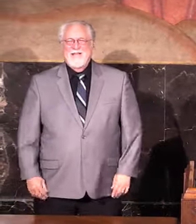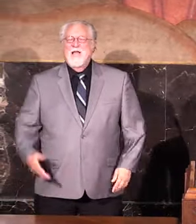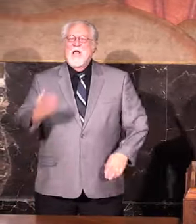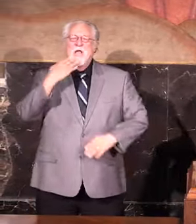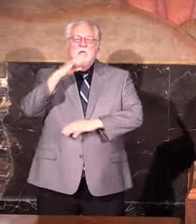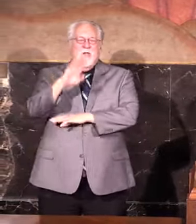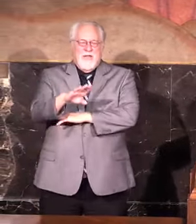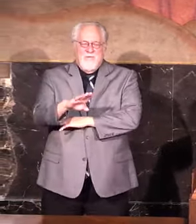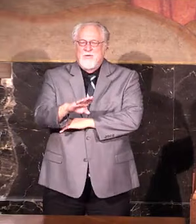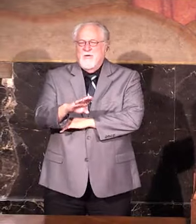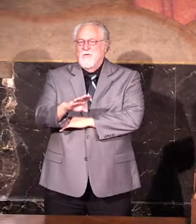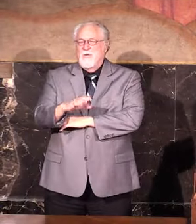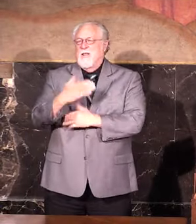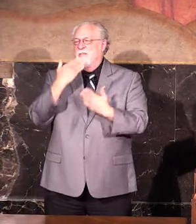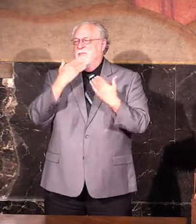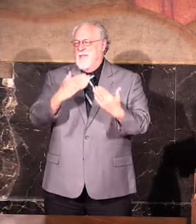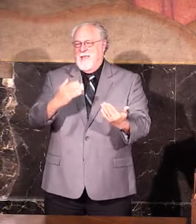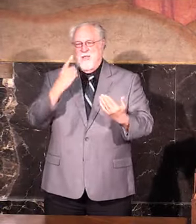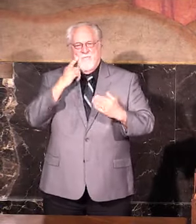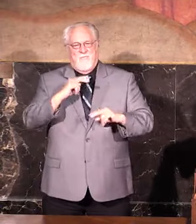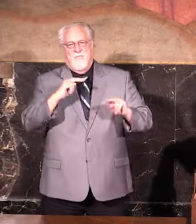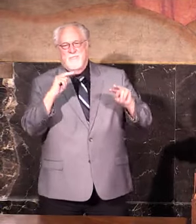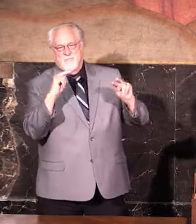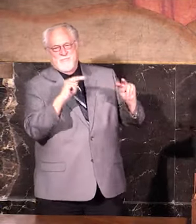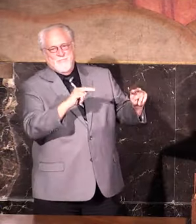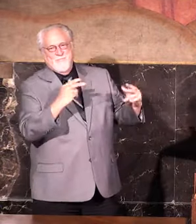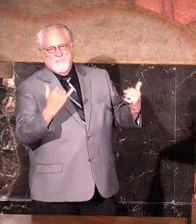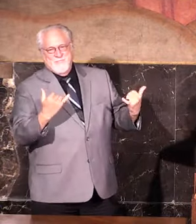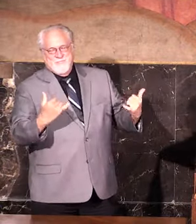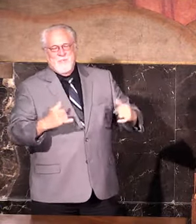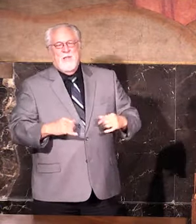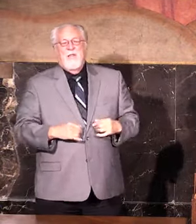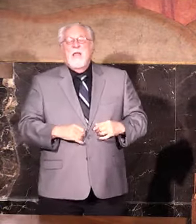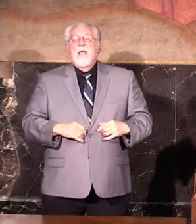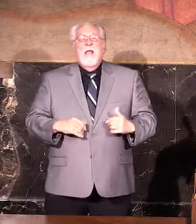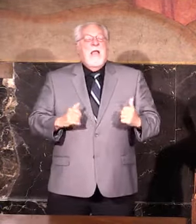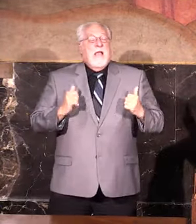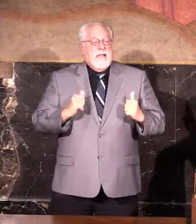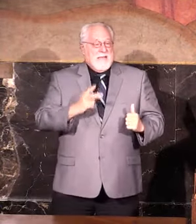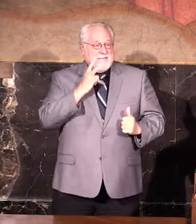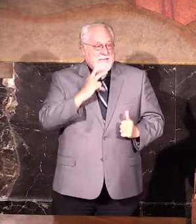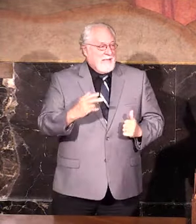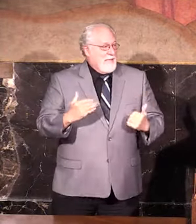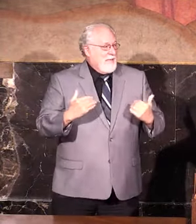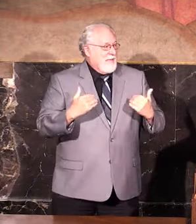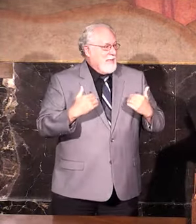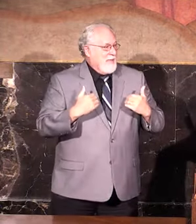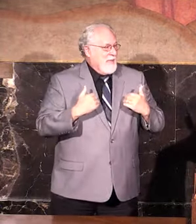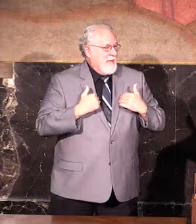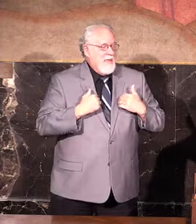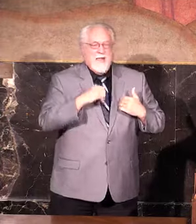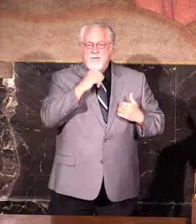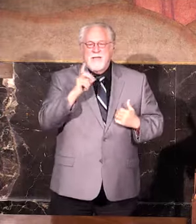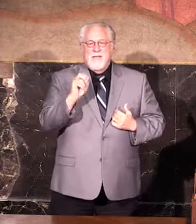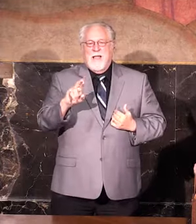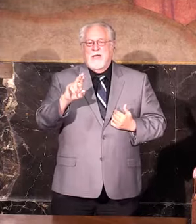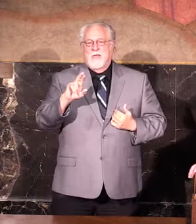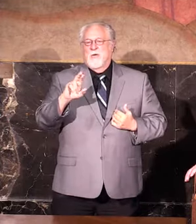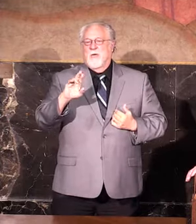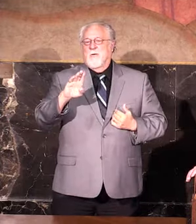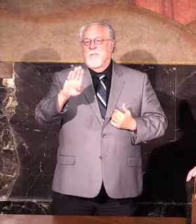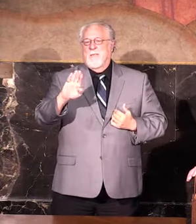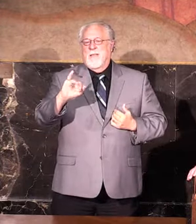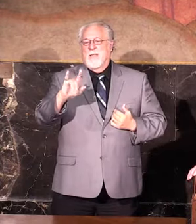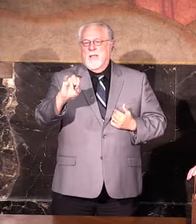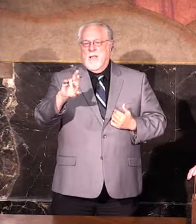Good afternoon, everybody, and thank you for being here today. As you can see, I don't have Dr. Alex Bu with me, but I do have Dr. Courtney